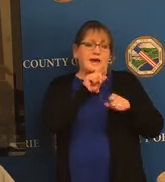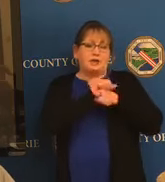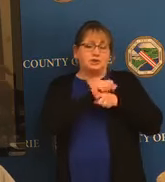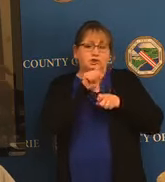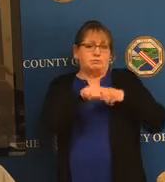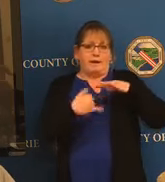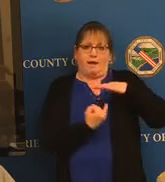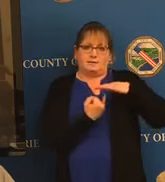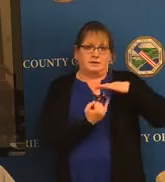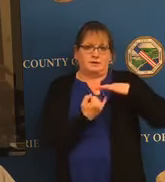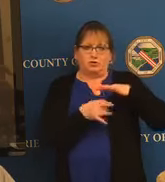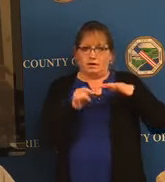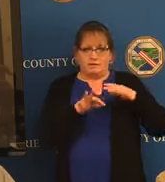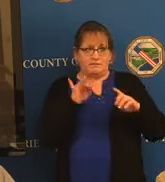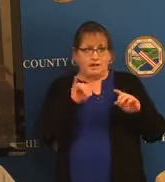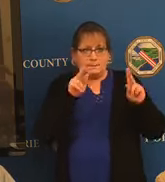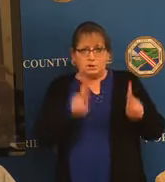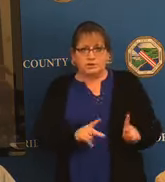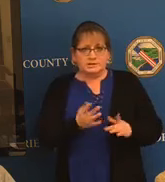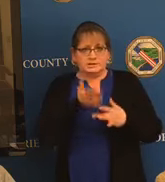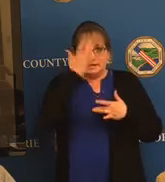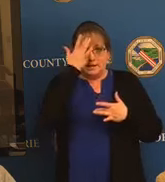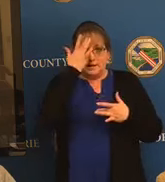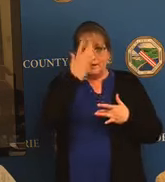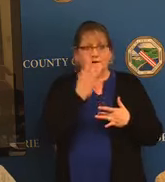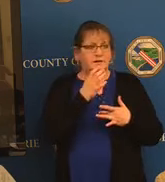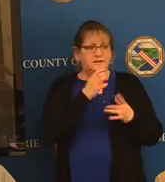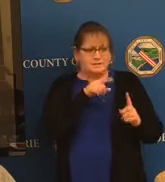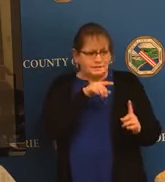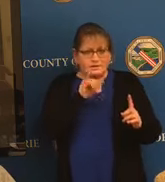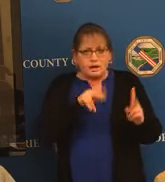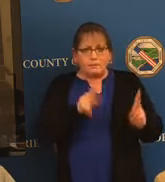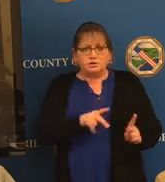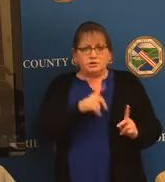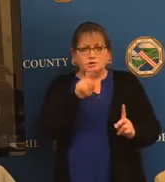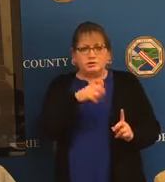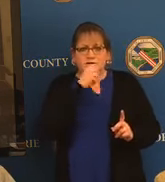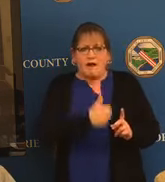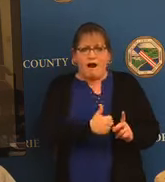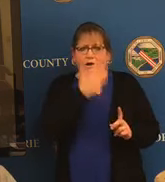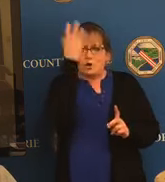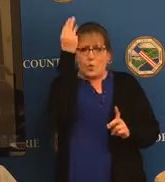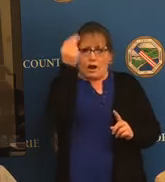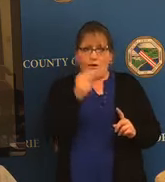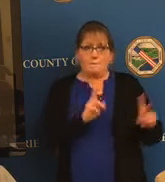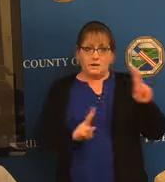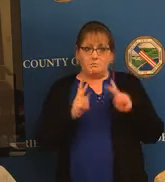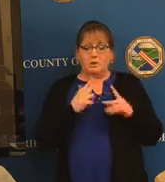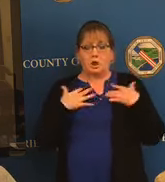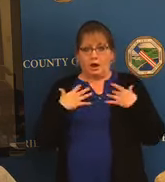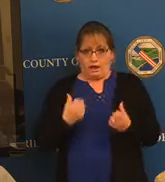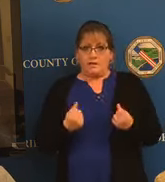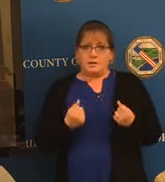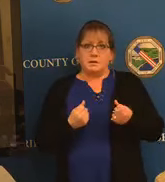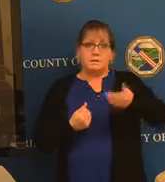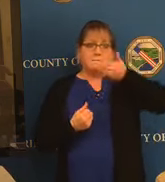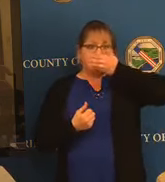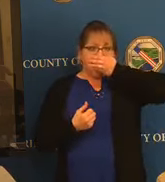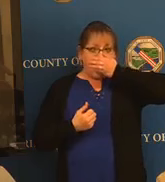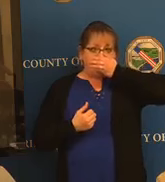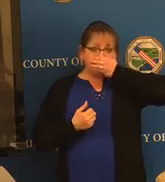So people who are sick should, not be going out. People who are well, for a mask does